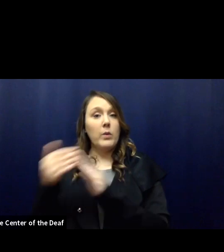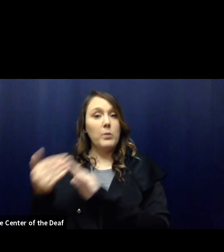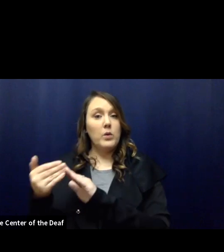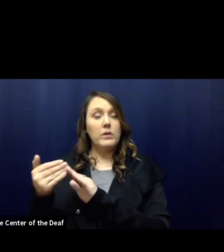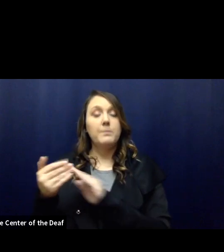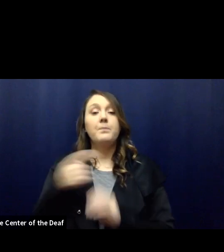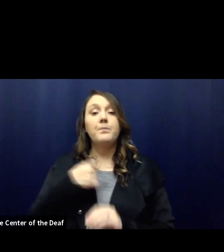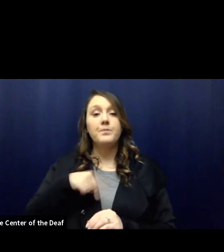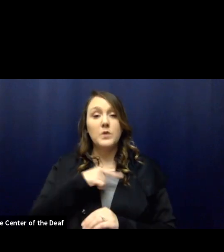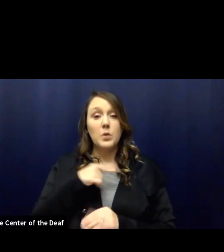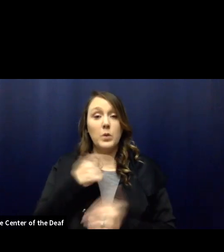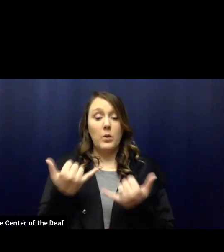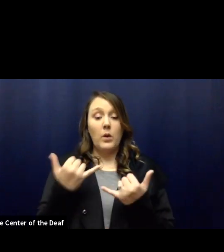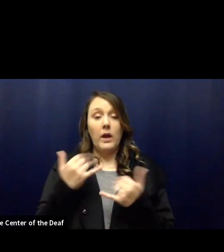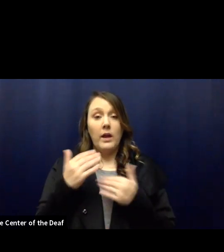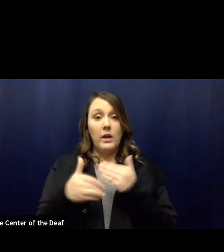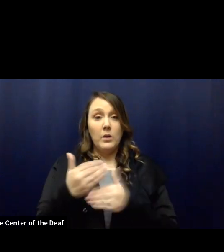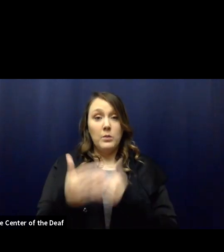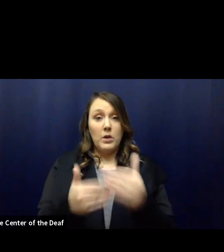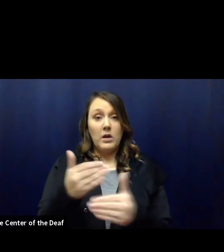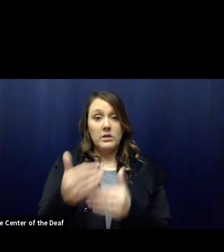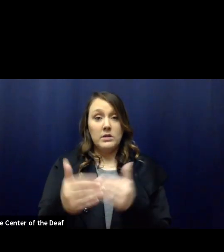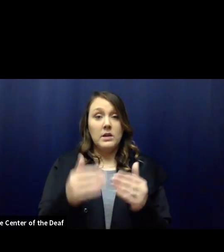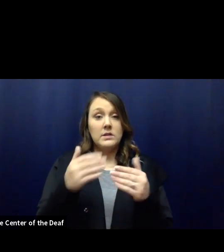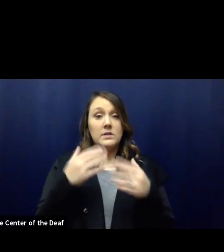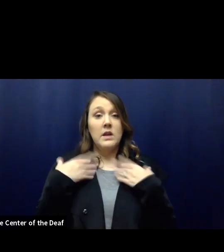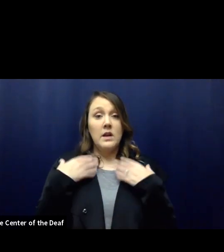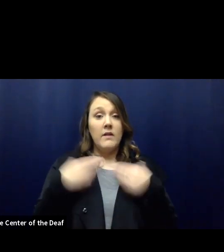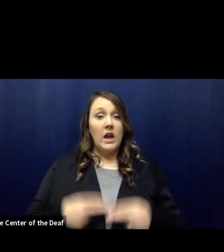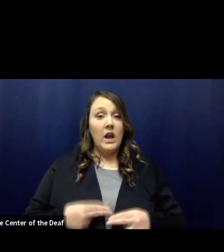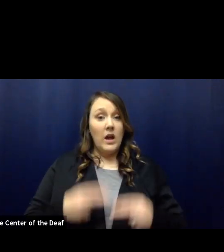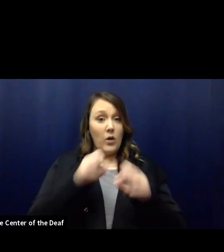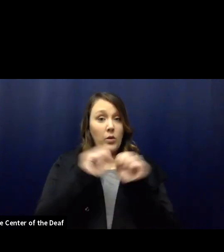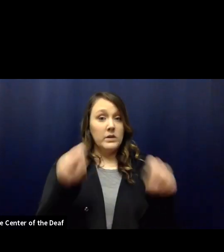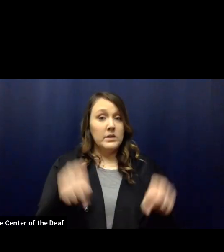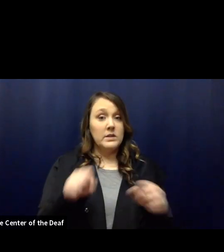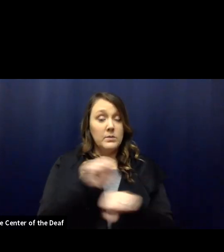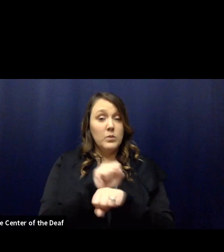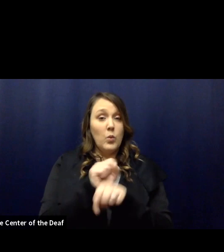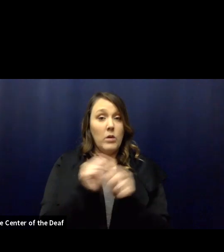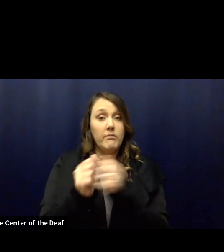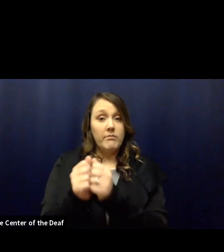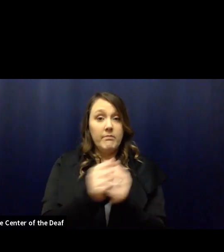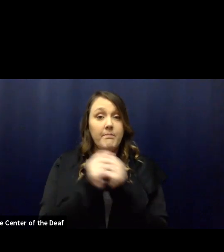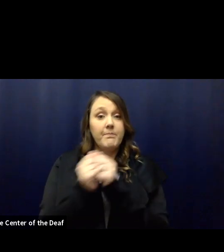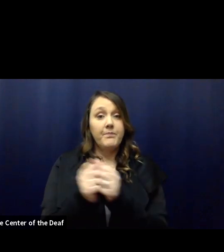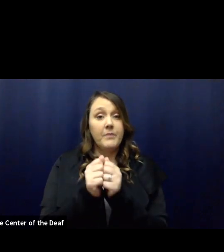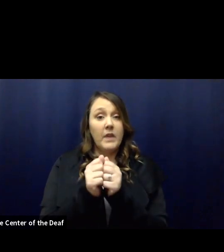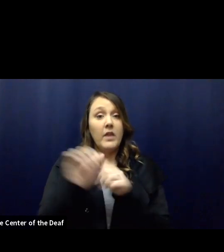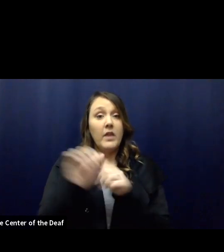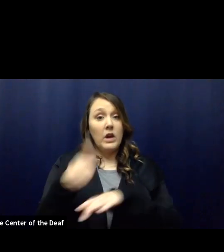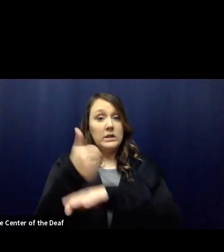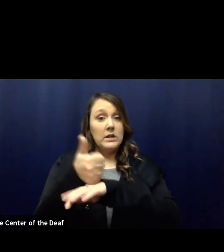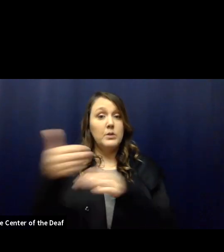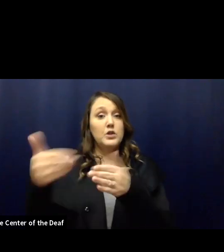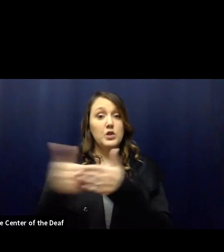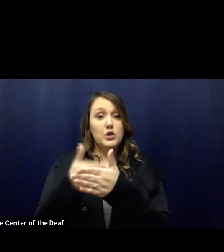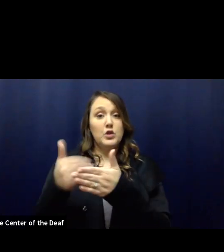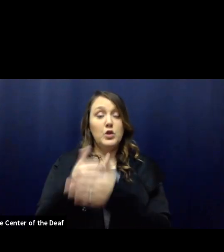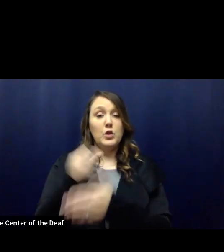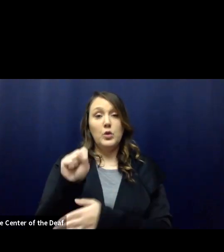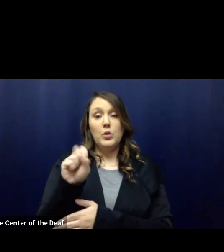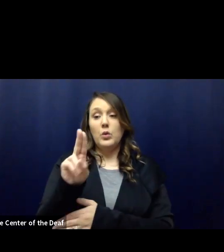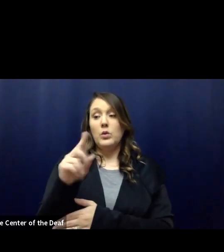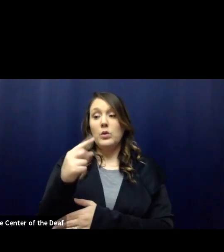so we are in the process, the health systems collaboratively and in establishing a new surge